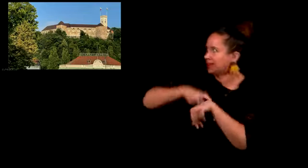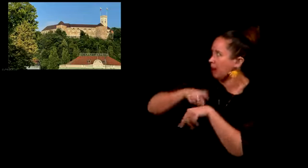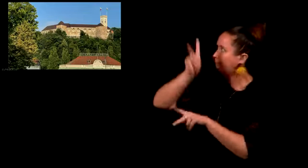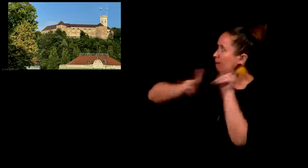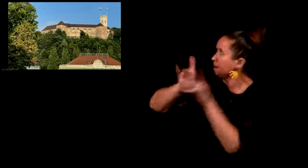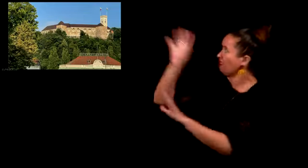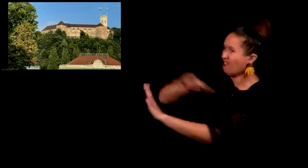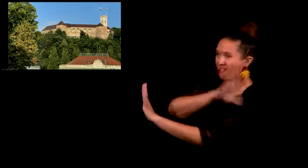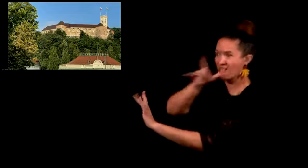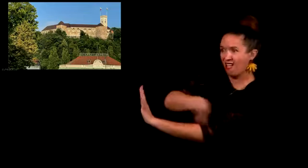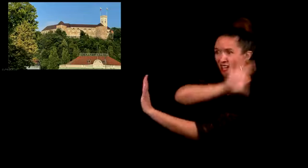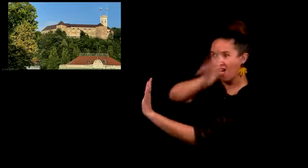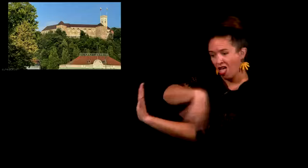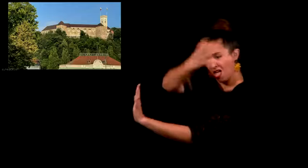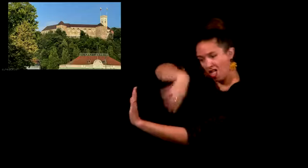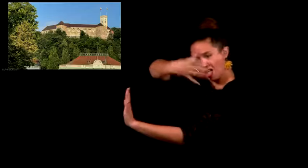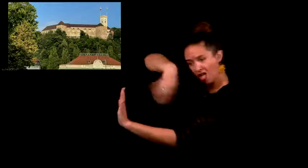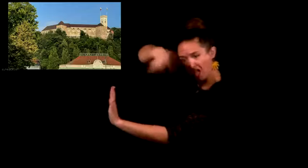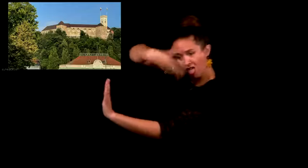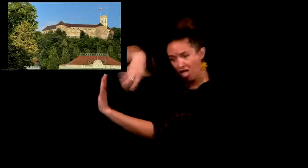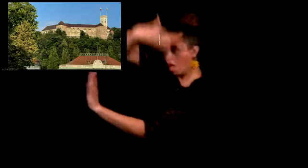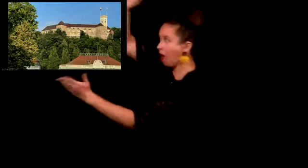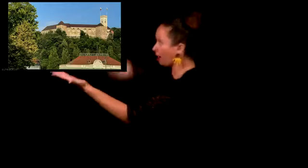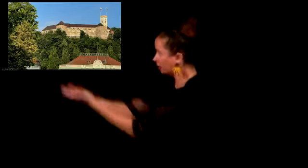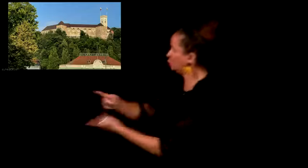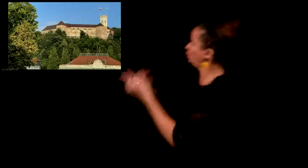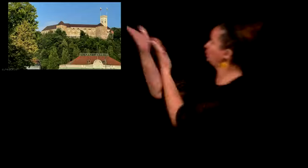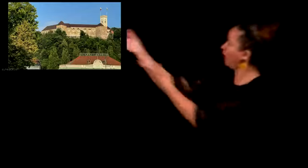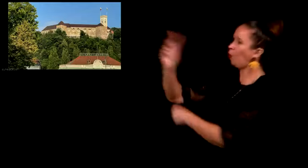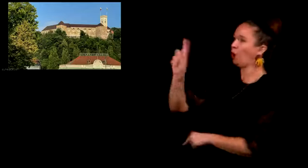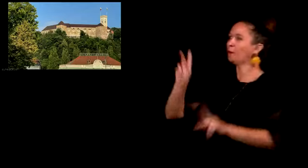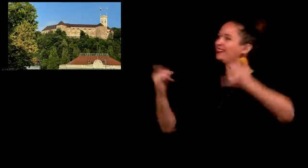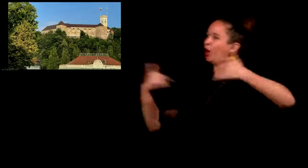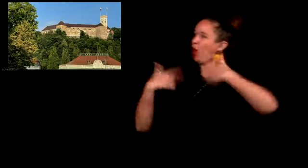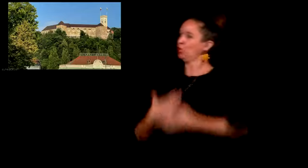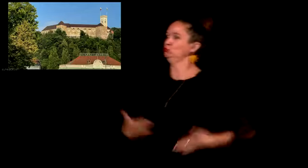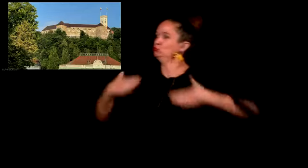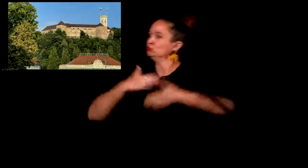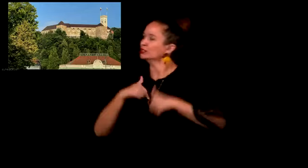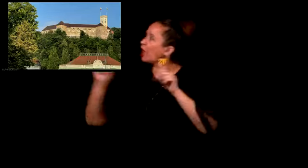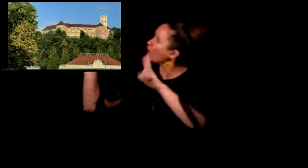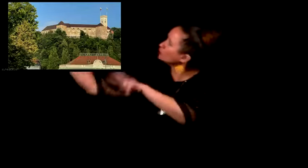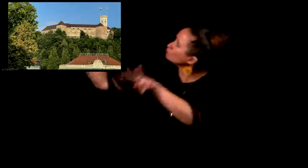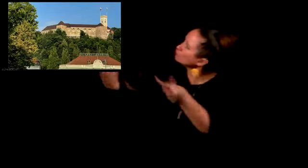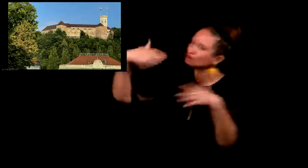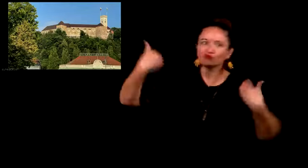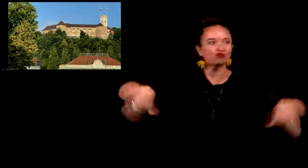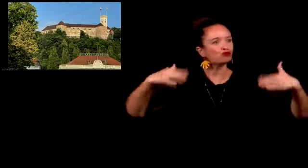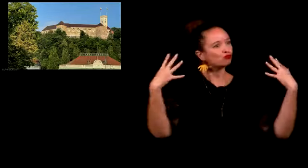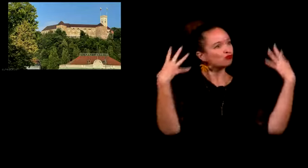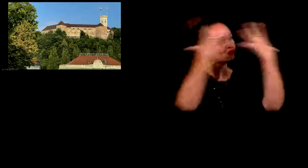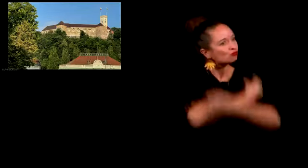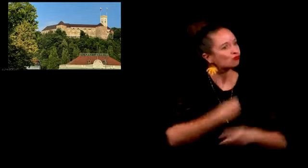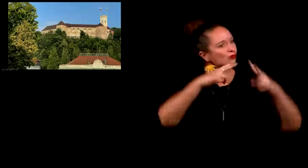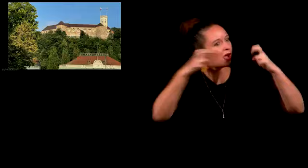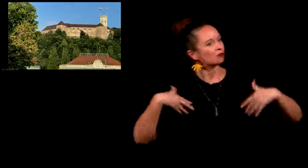We didn't get to see the process, the time, the money, the effort that all went into creating this castle, but we can all